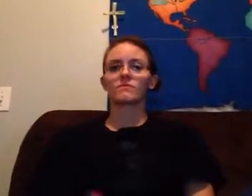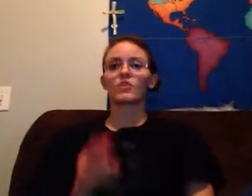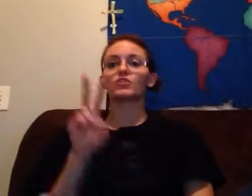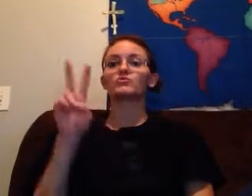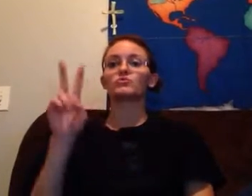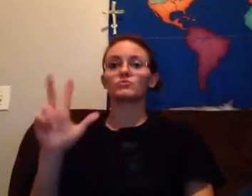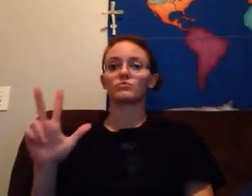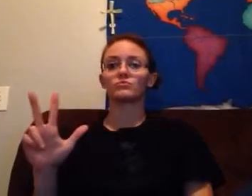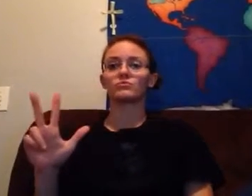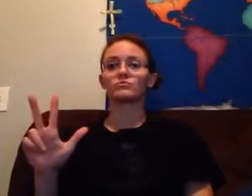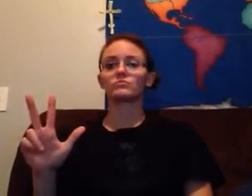2/3.